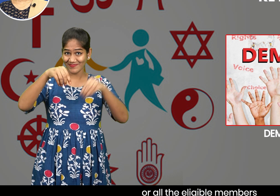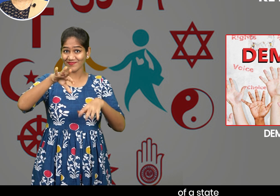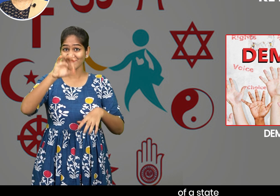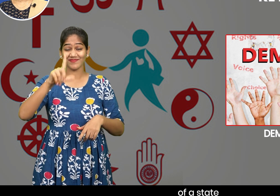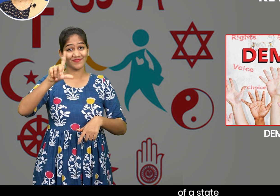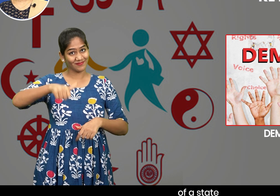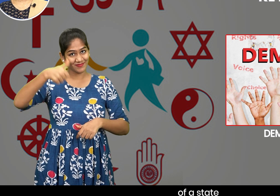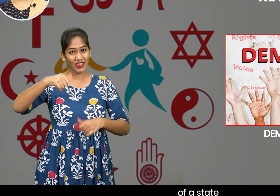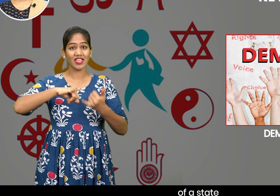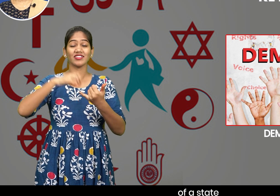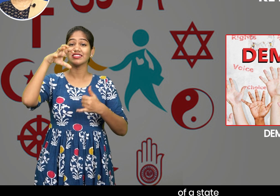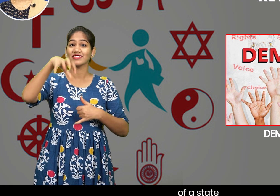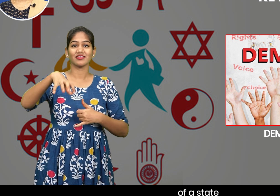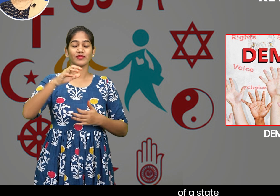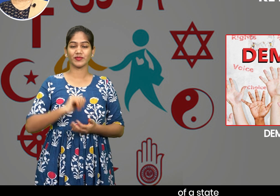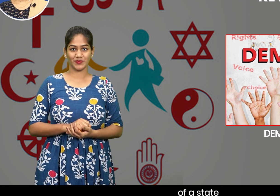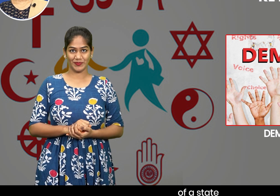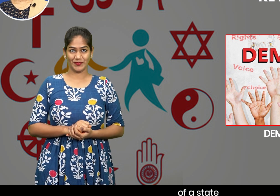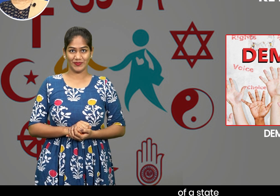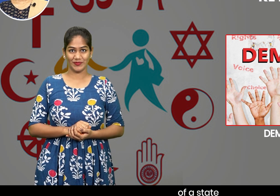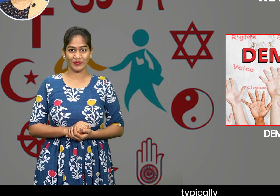members of a state,